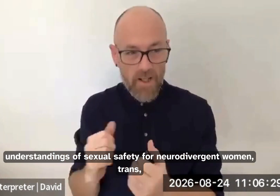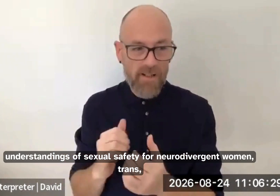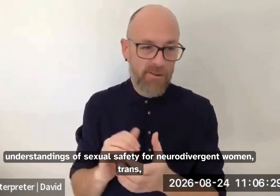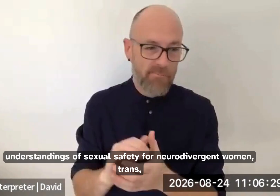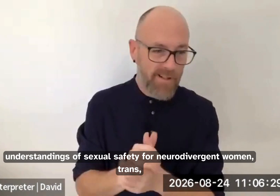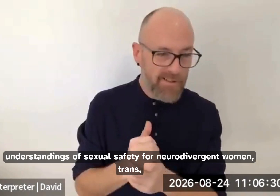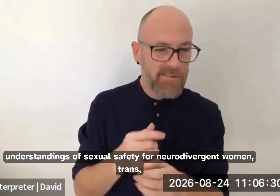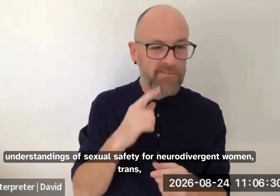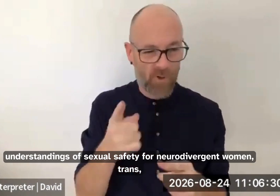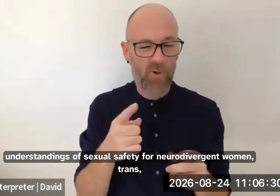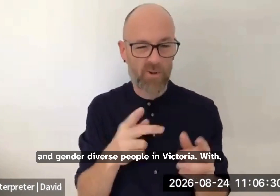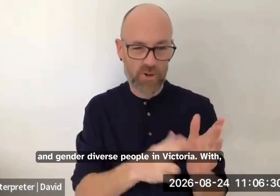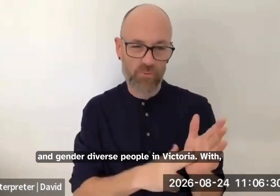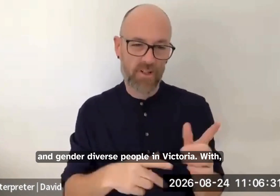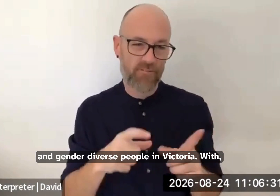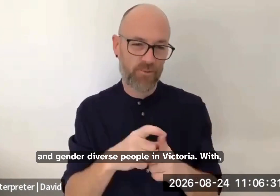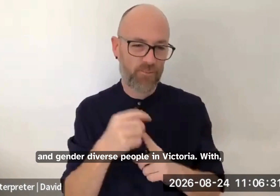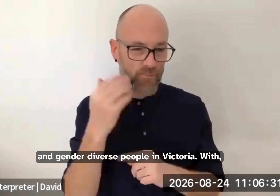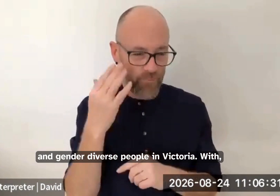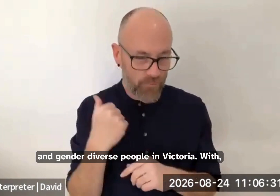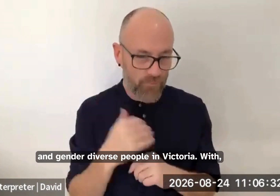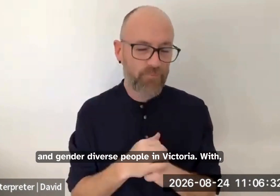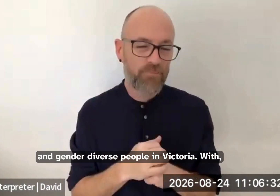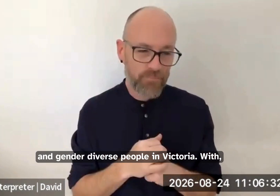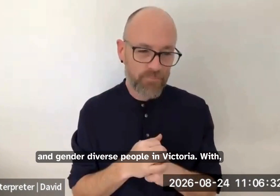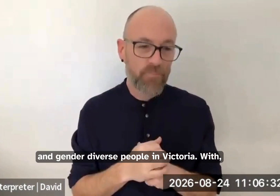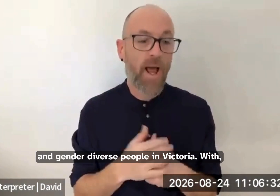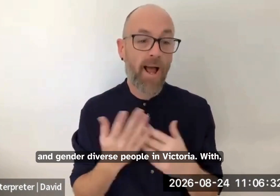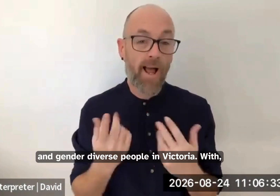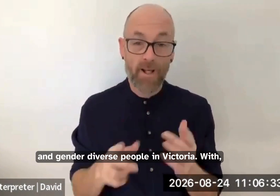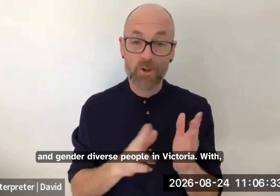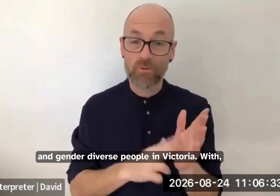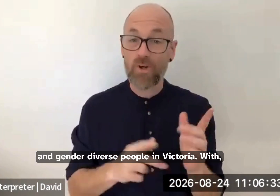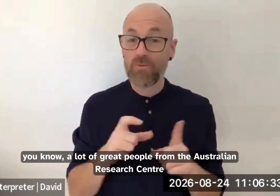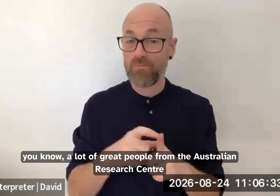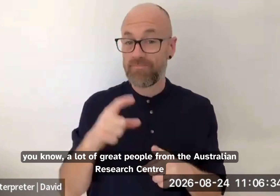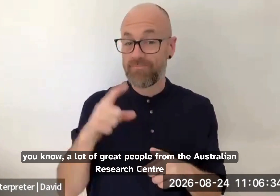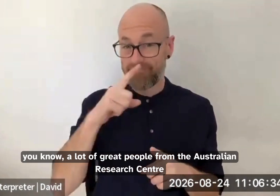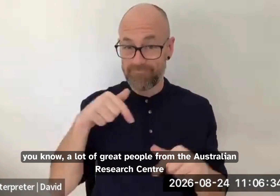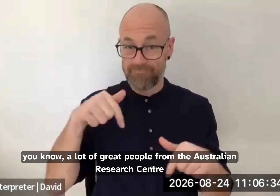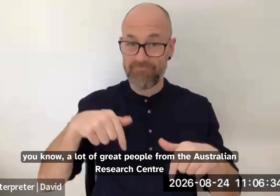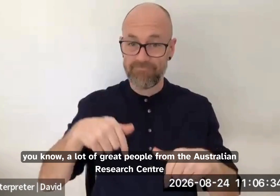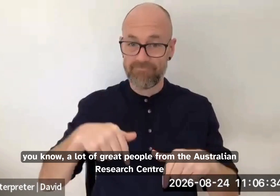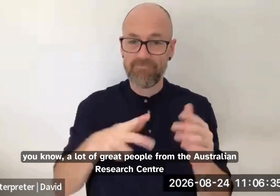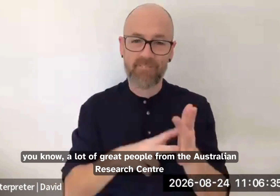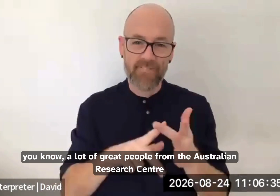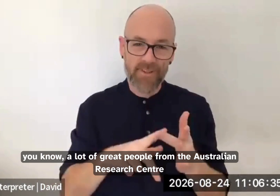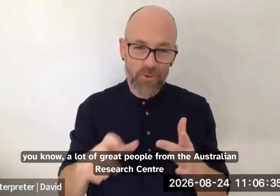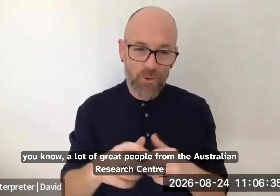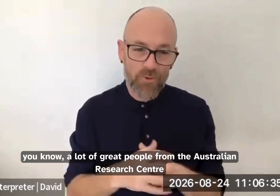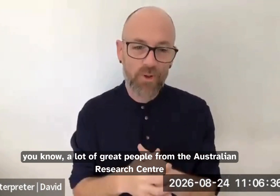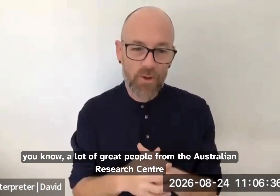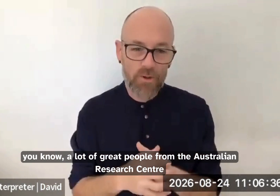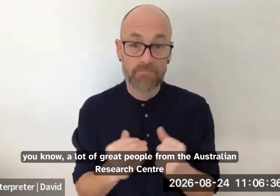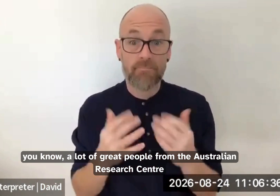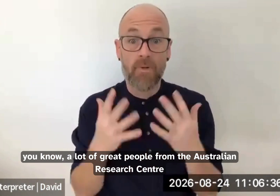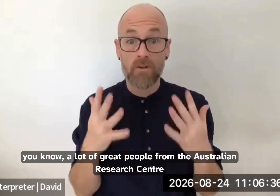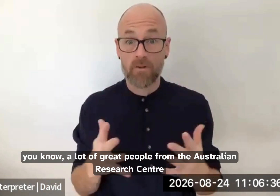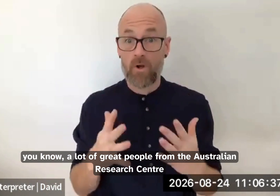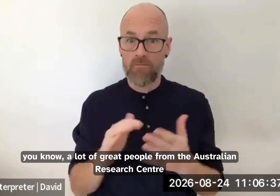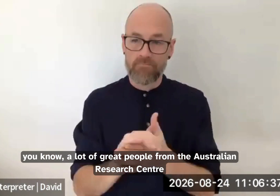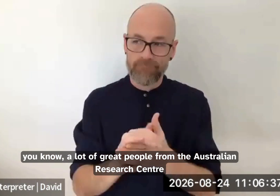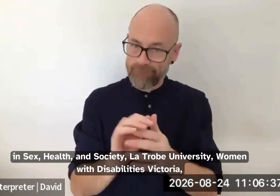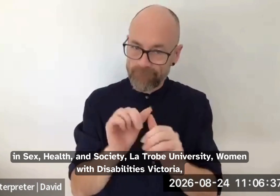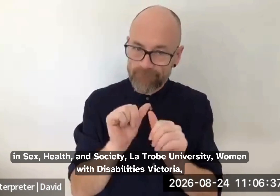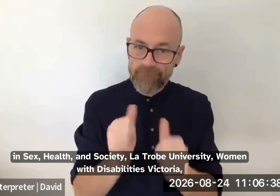for neurodivergent women, trans and gender diverse people in Victoria with a lot of great people from the Australian